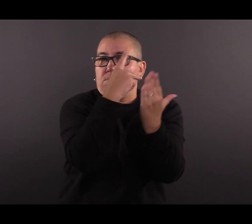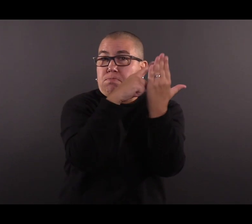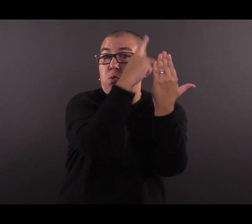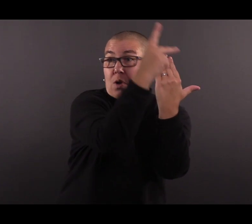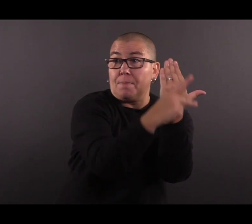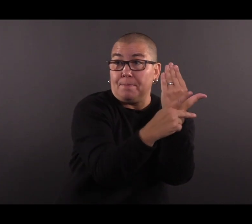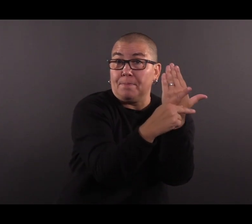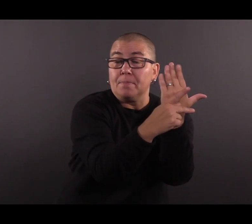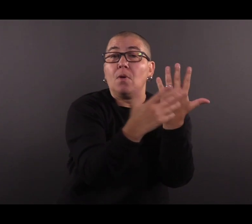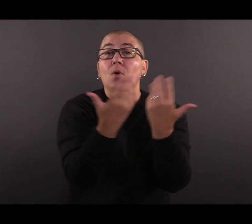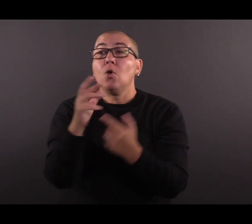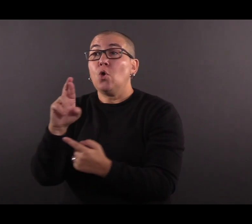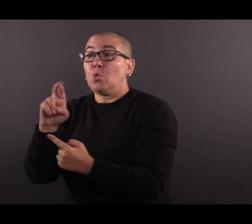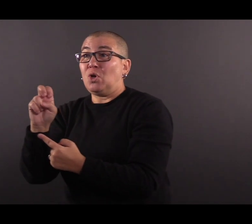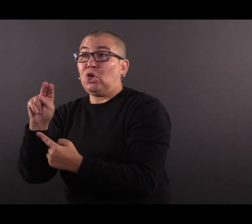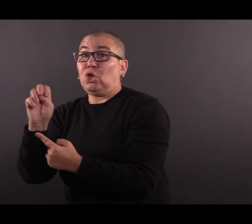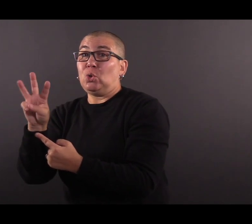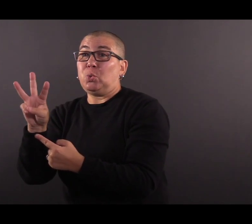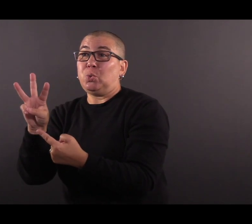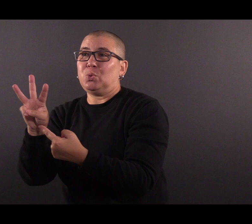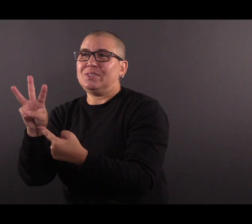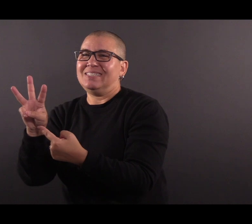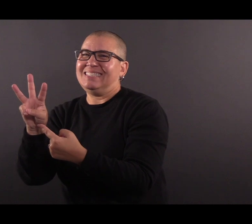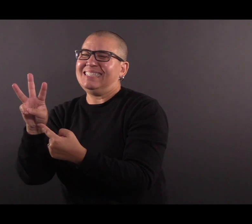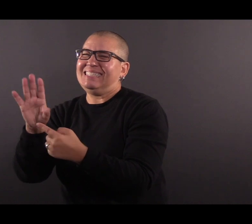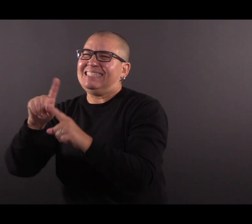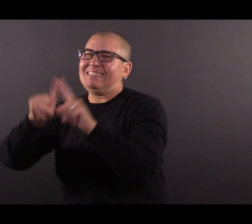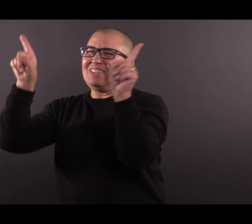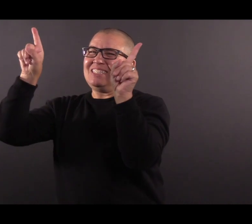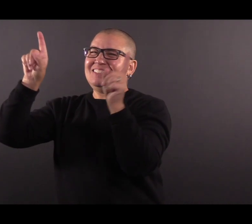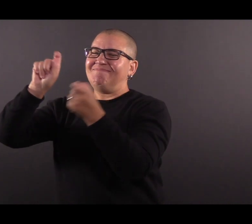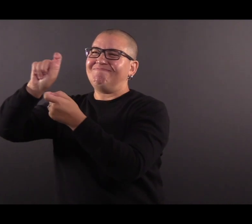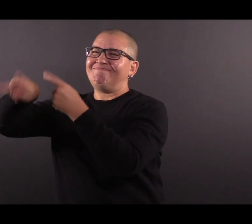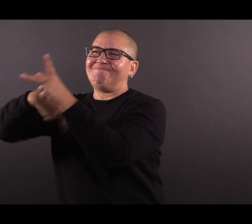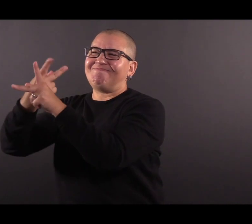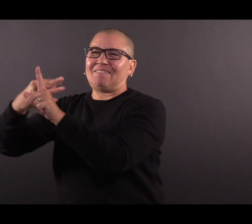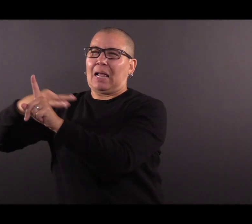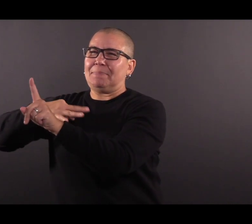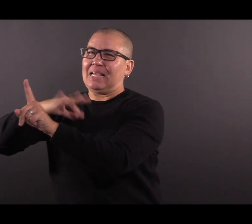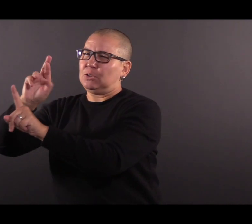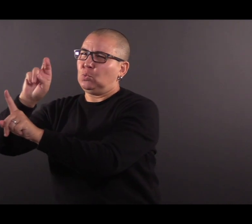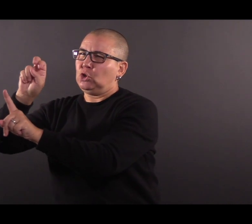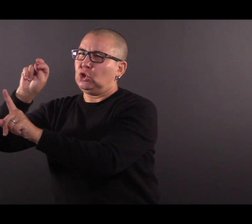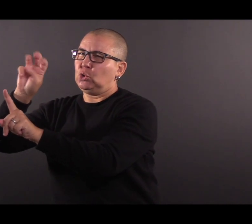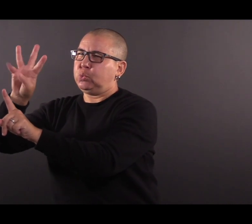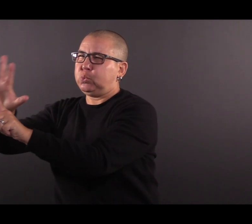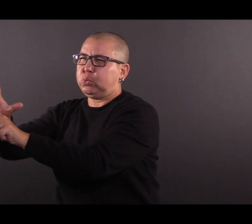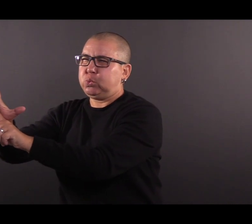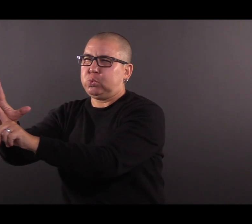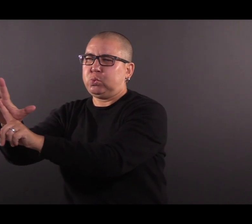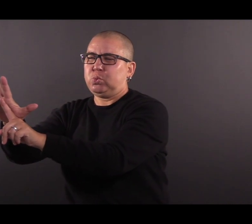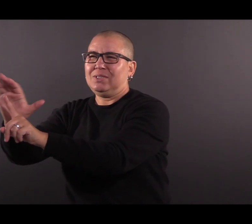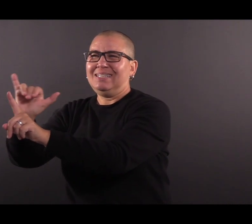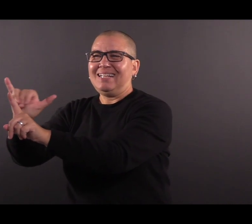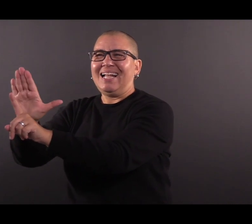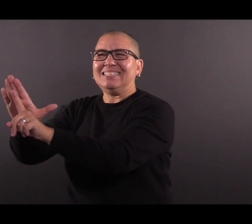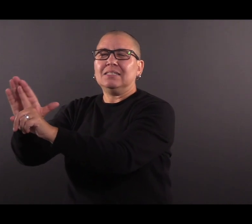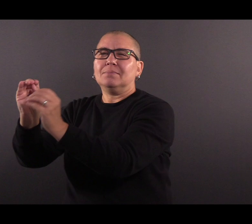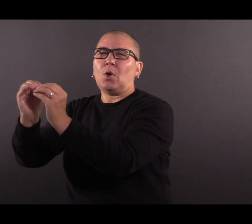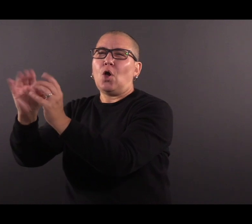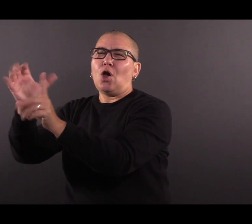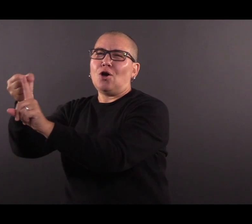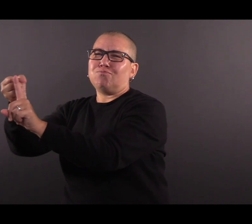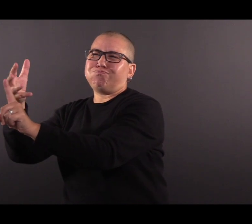Applications for renewal projects might vary slightly, but procedures will be specified in the Notice of Funding Opportunity, or